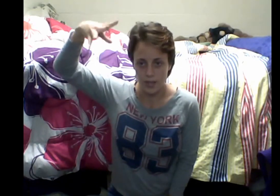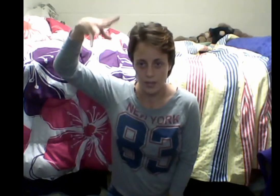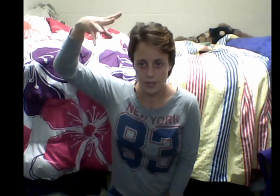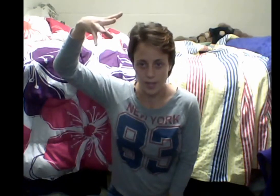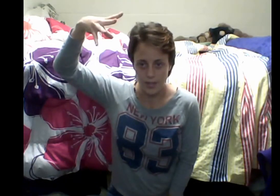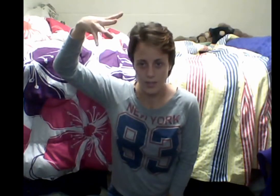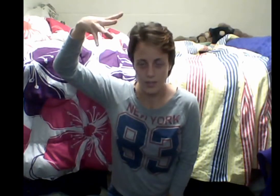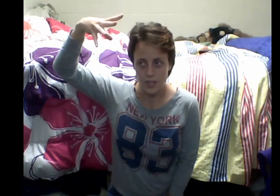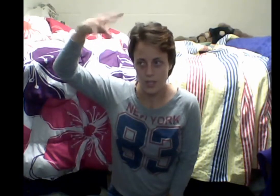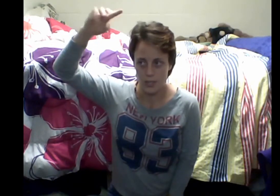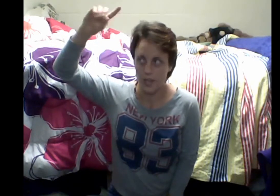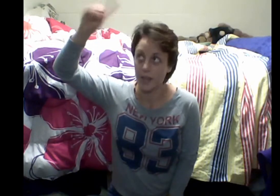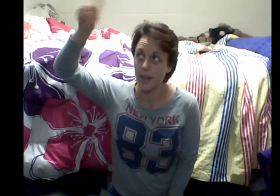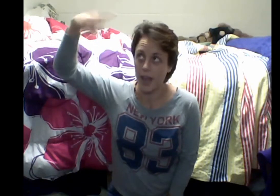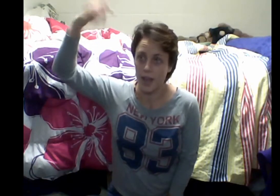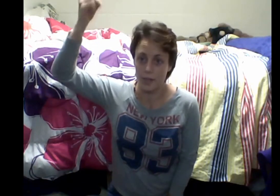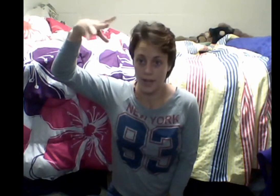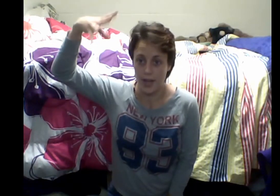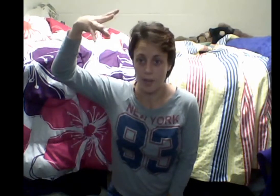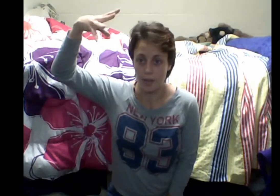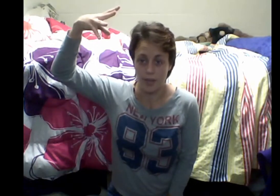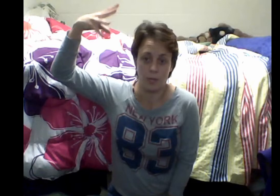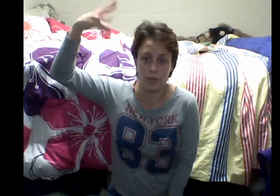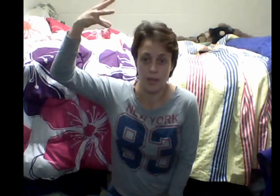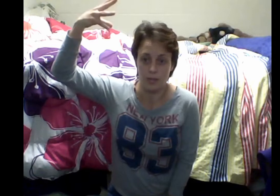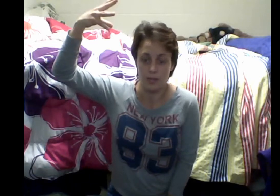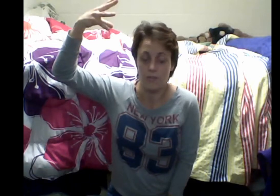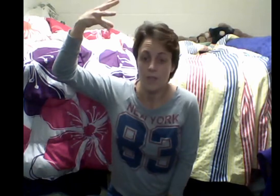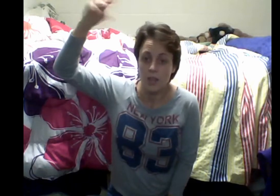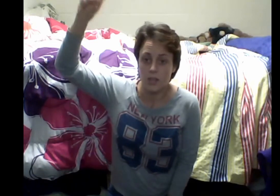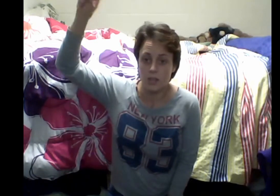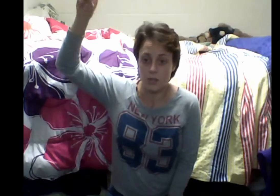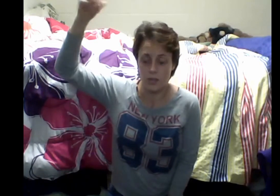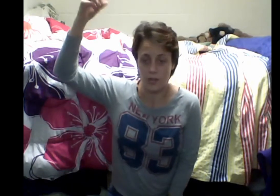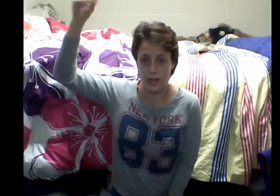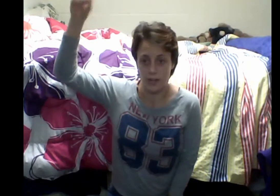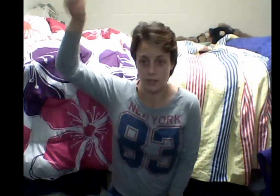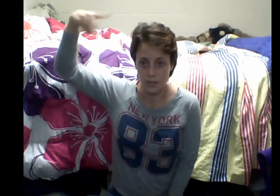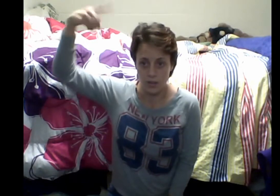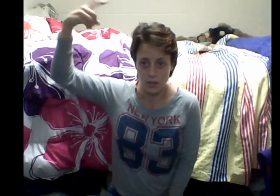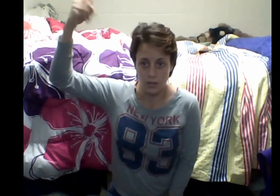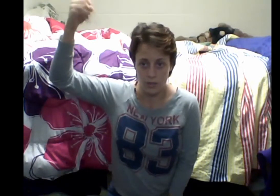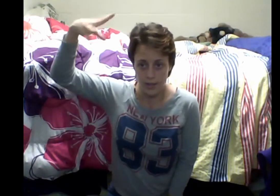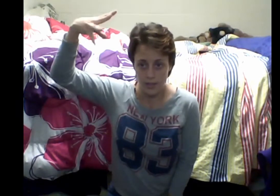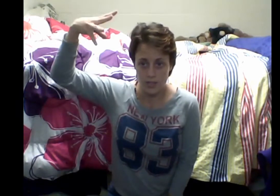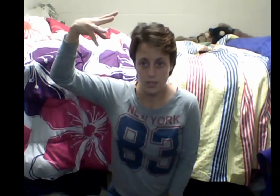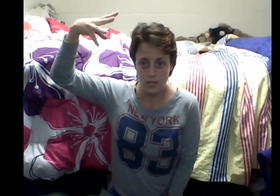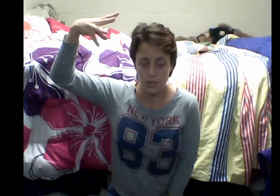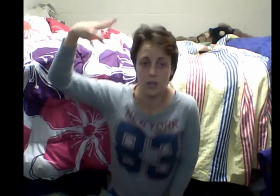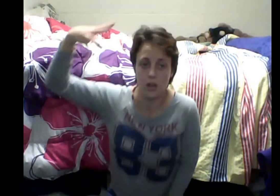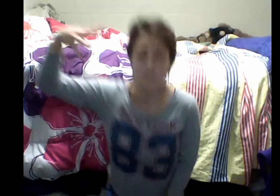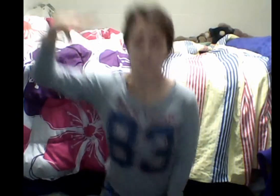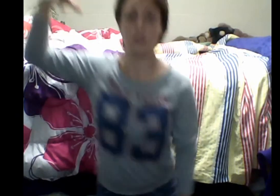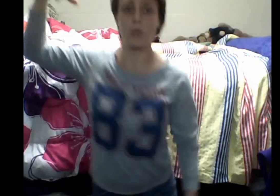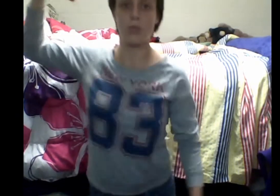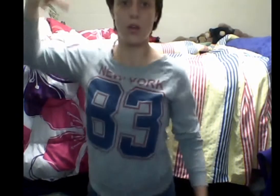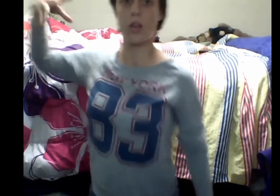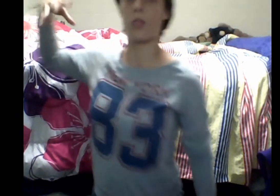and light. So it's kind of like abracadabra, let there be light. So with your right hand, light unto the